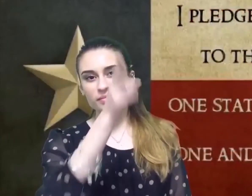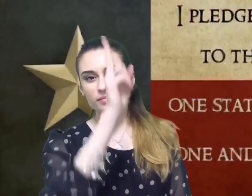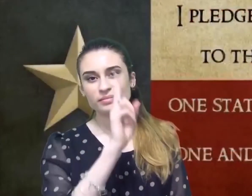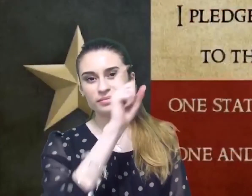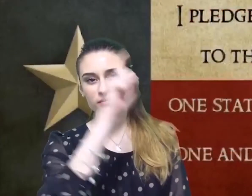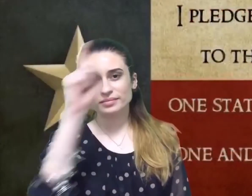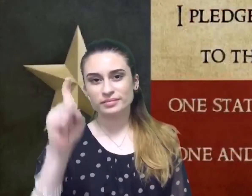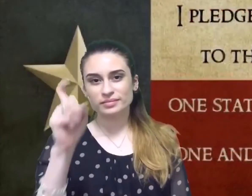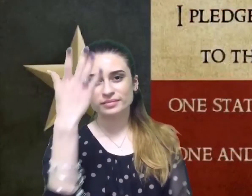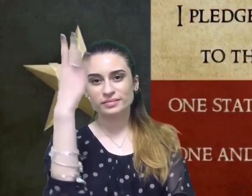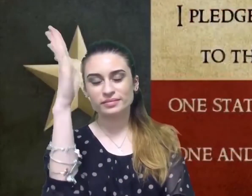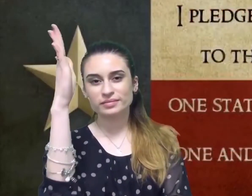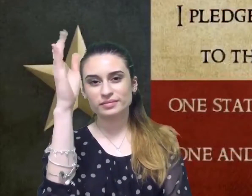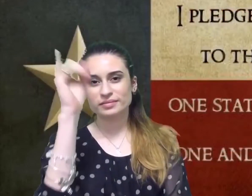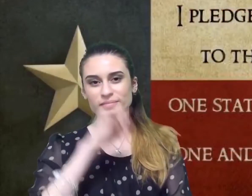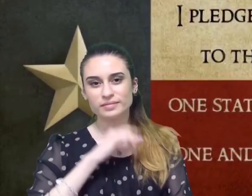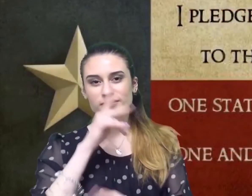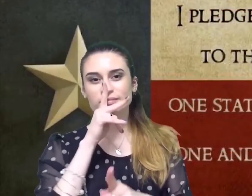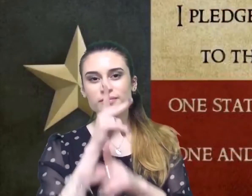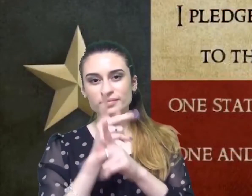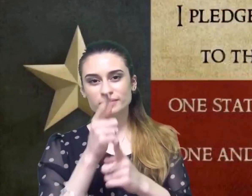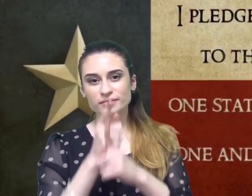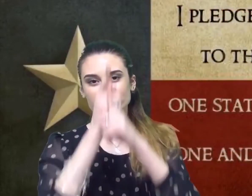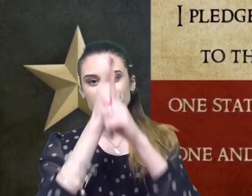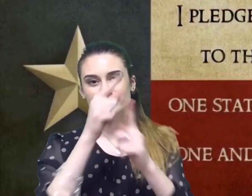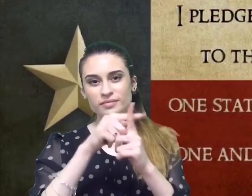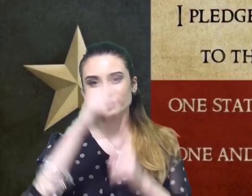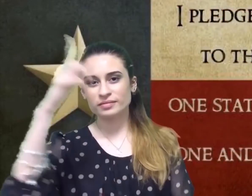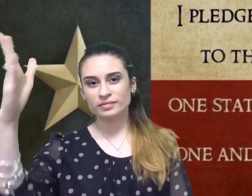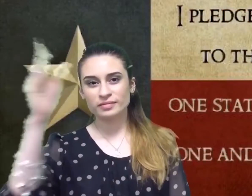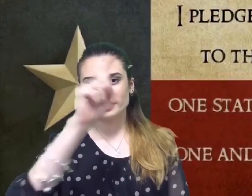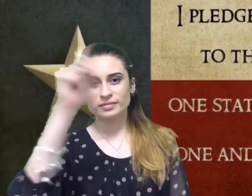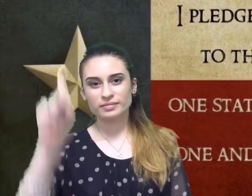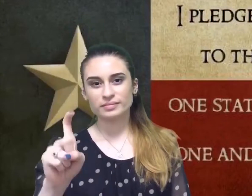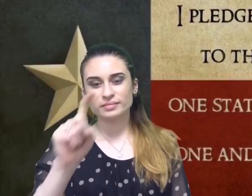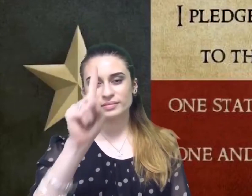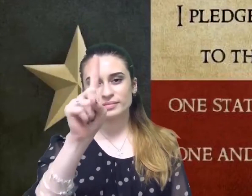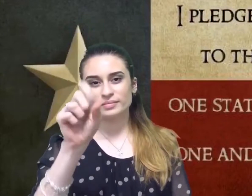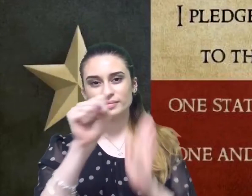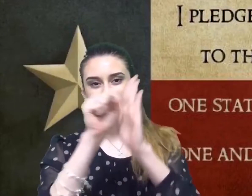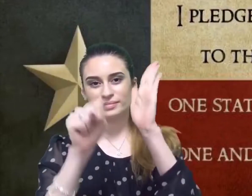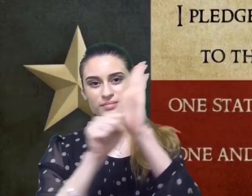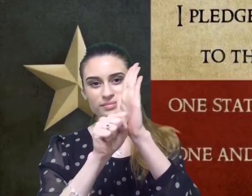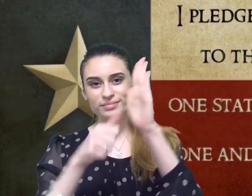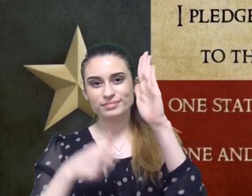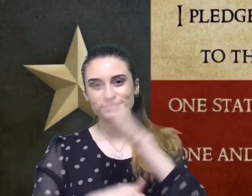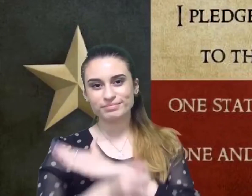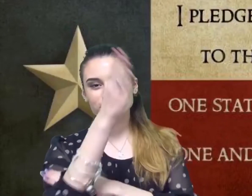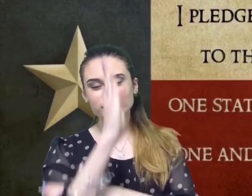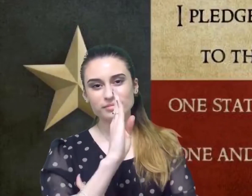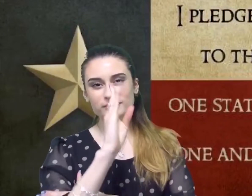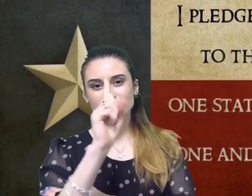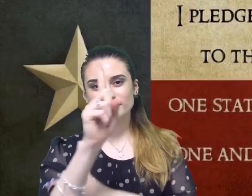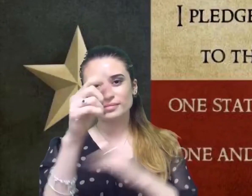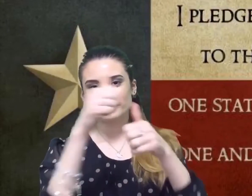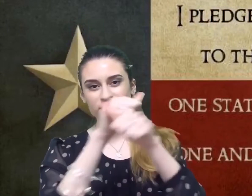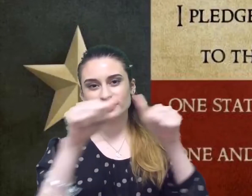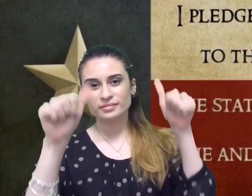Honor the Texas flag. I pledge allegiance to the Texas, one state, under God, one